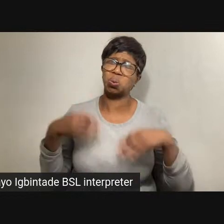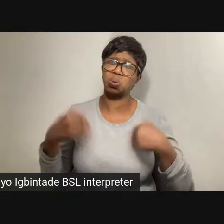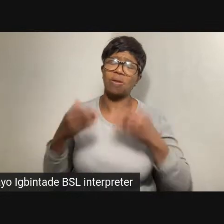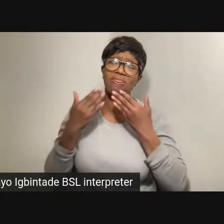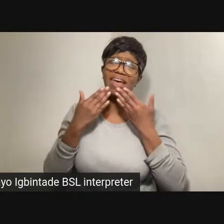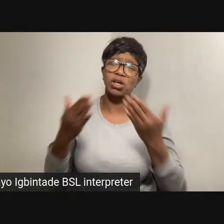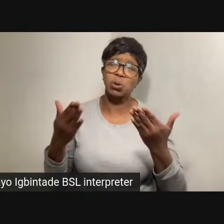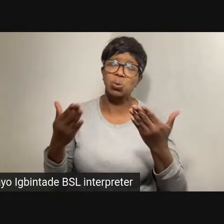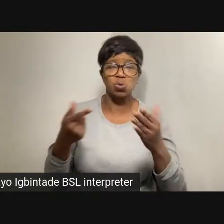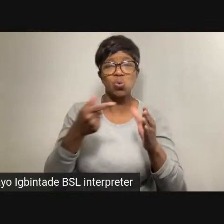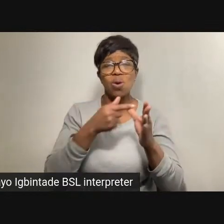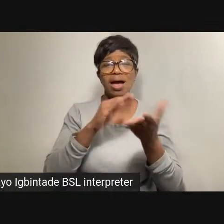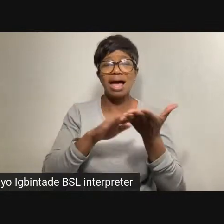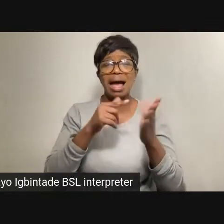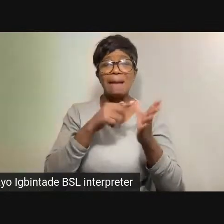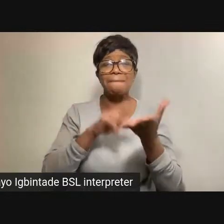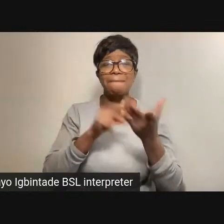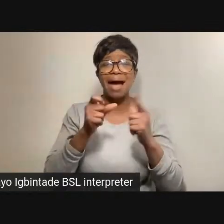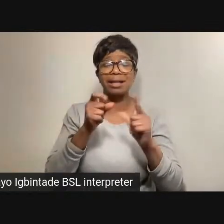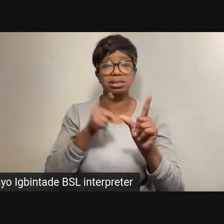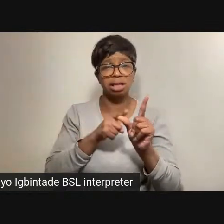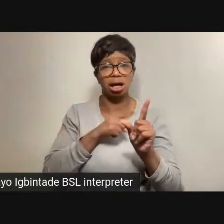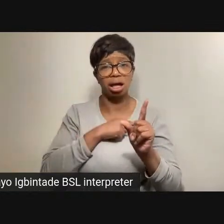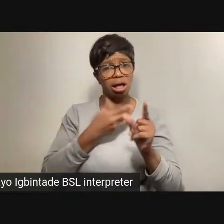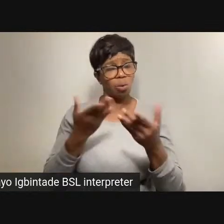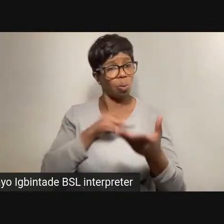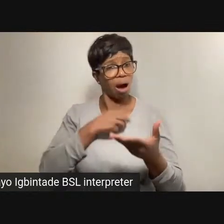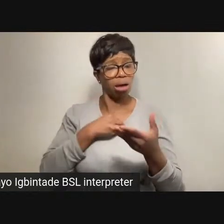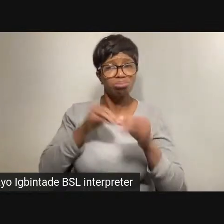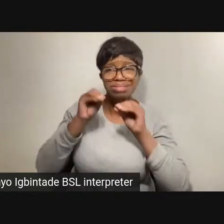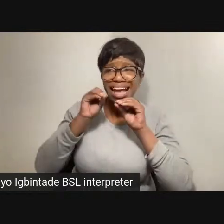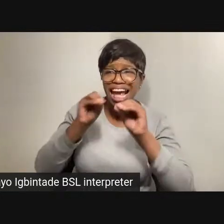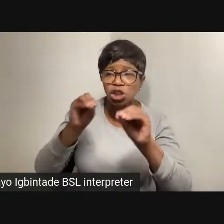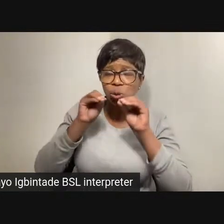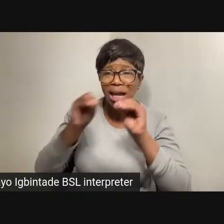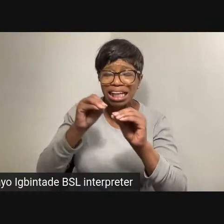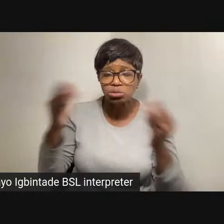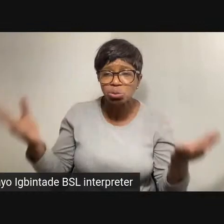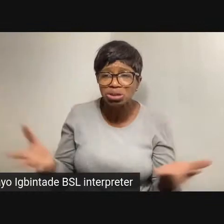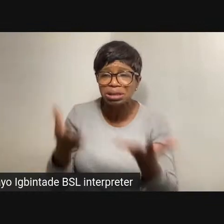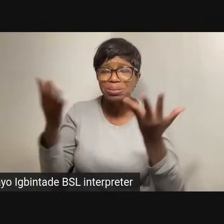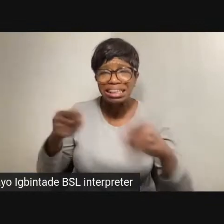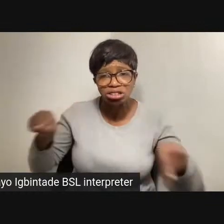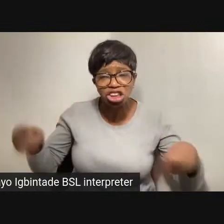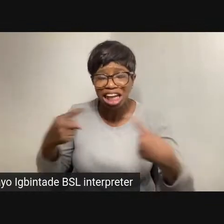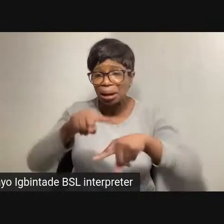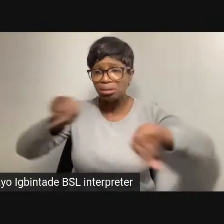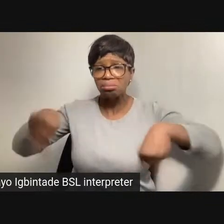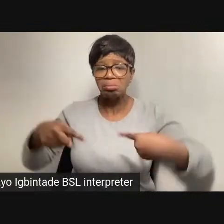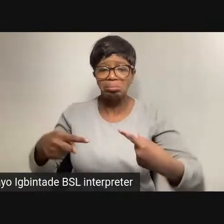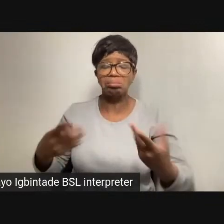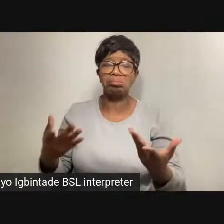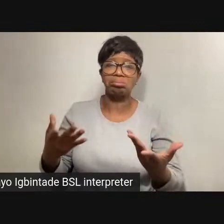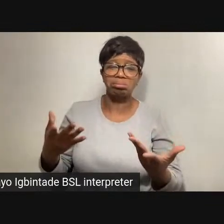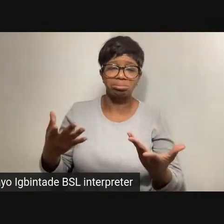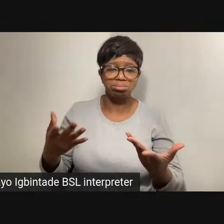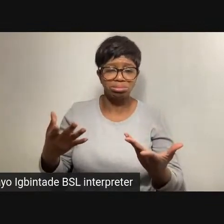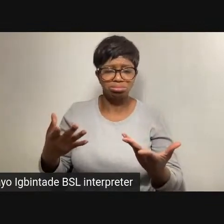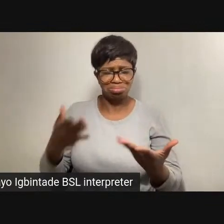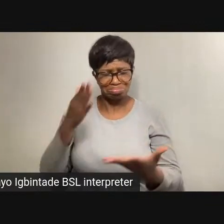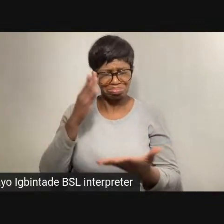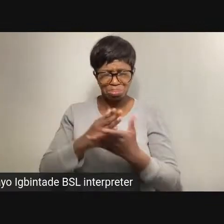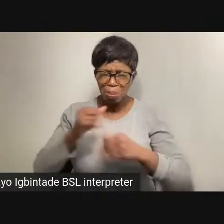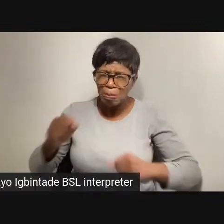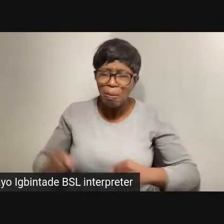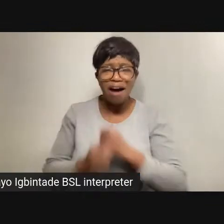to Amanda for educating, stimulating, and challenging us in such a